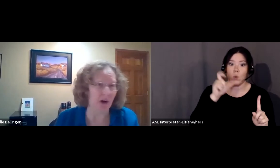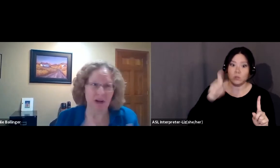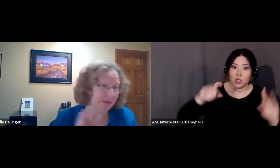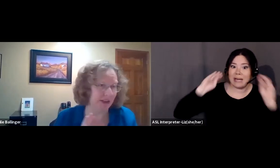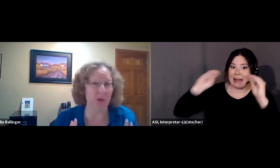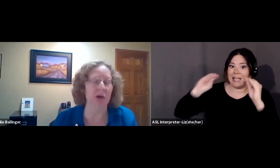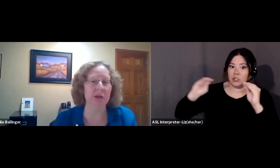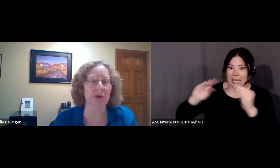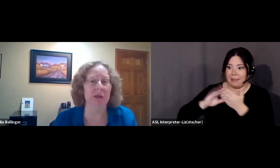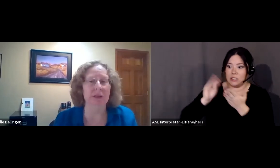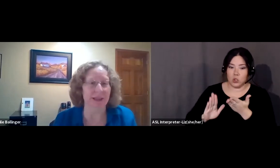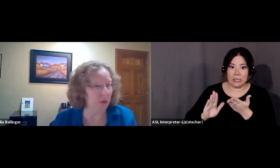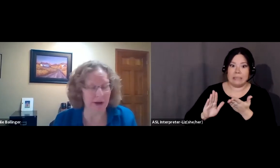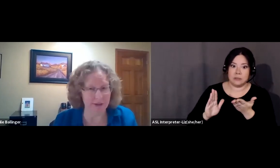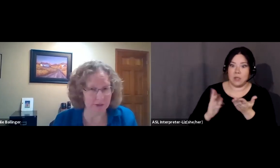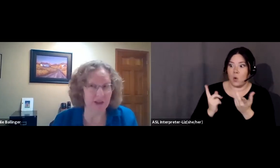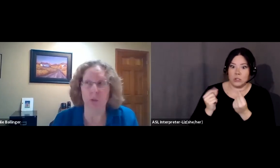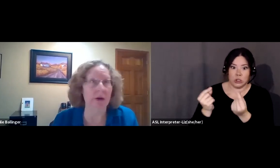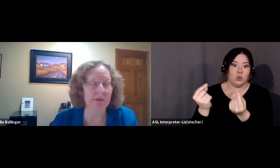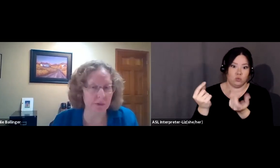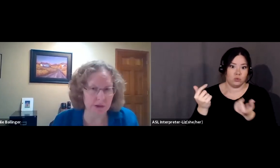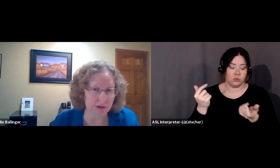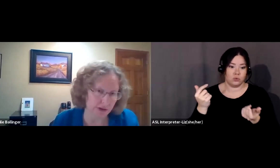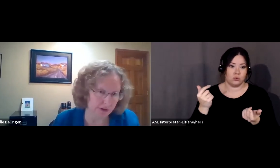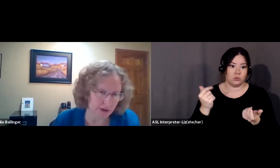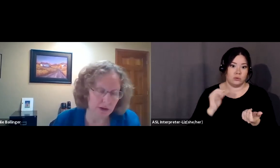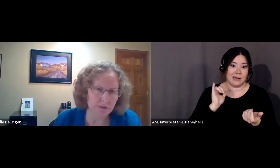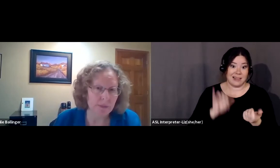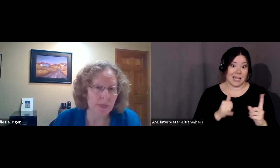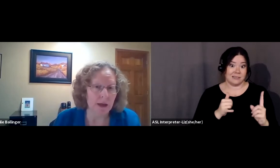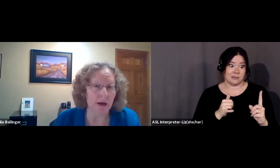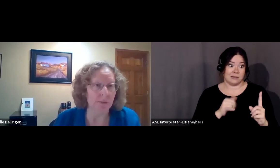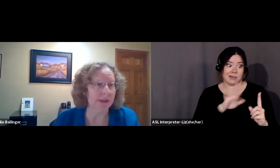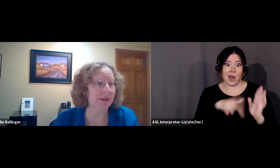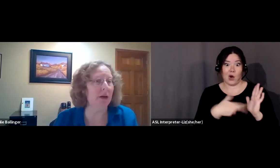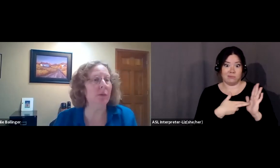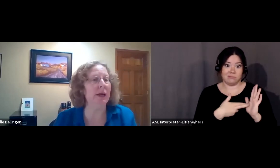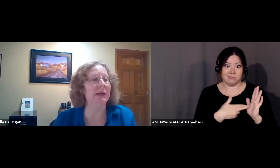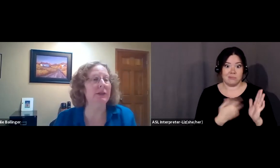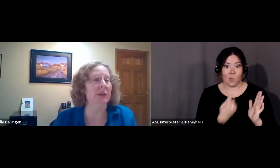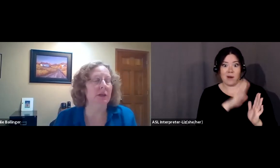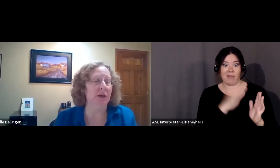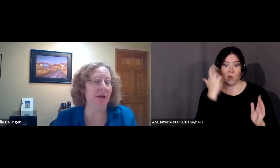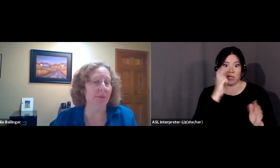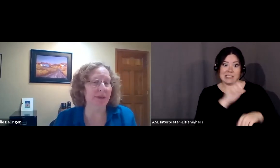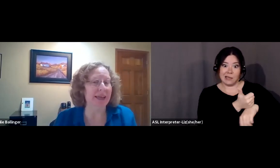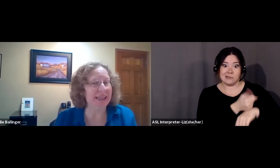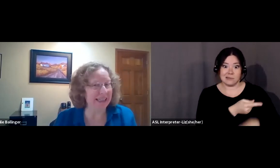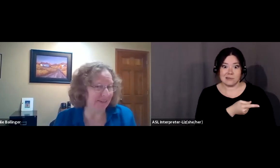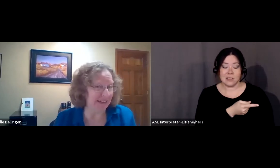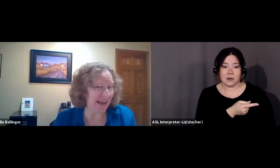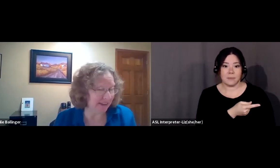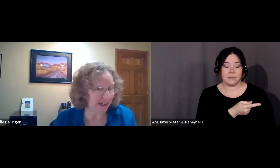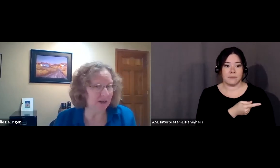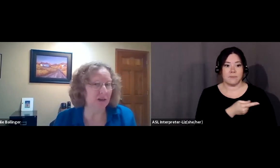on how all of this works. That's why that's one of the reasons they're there. In some ways, they